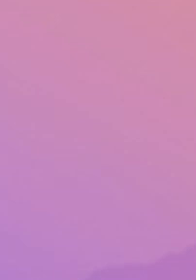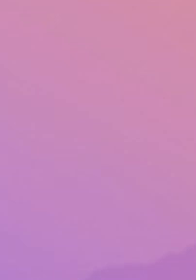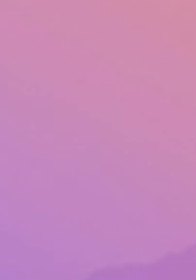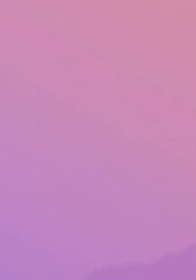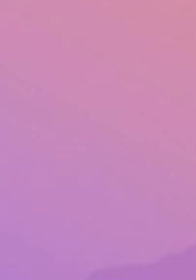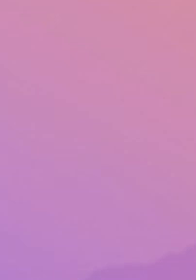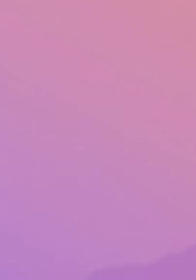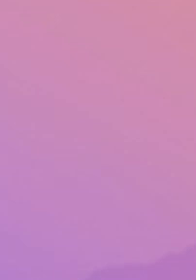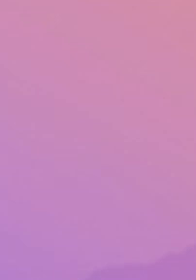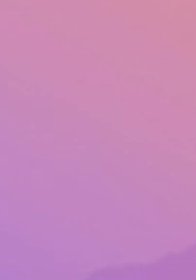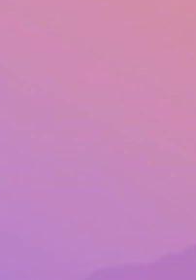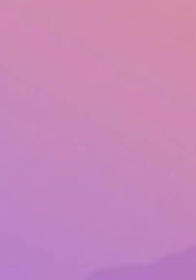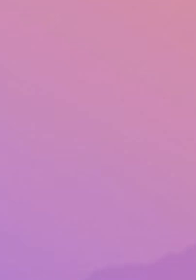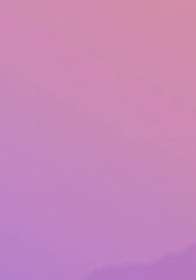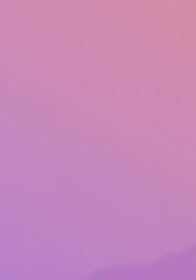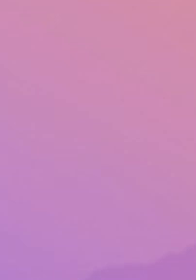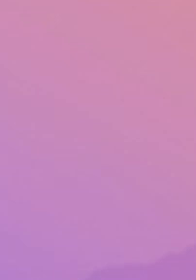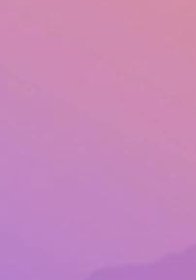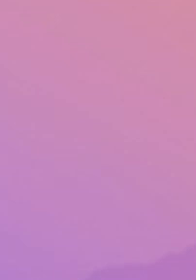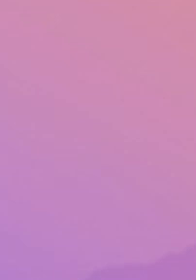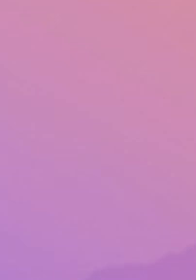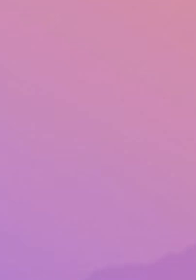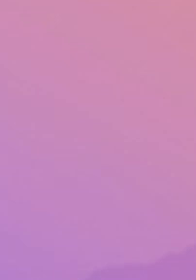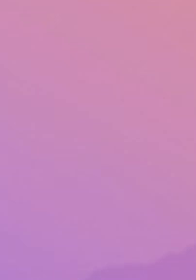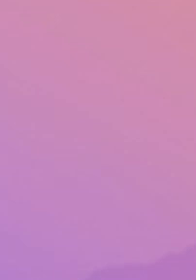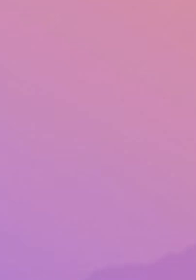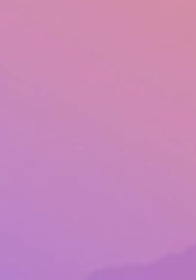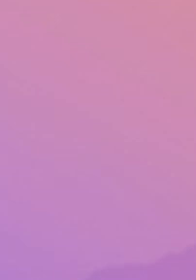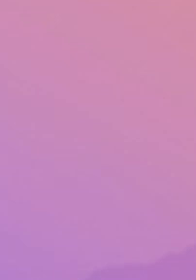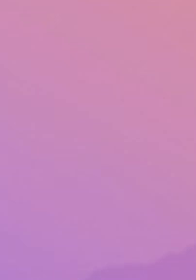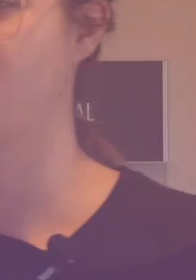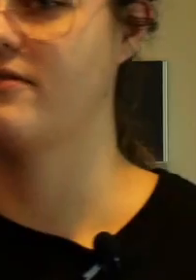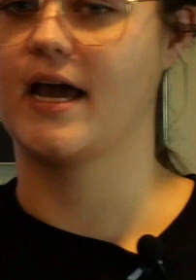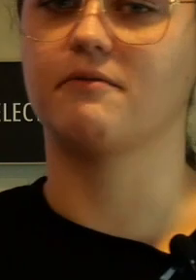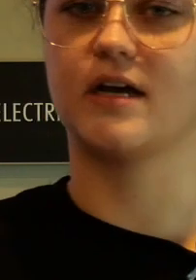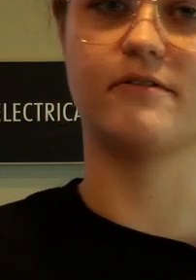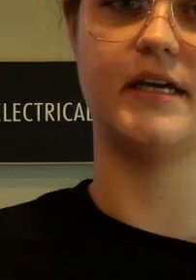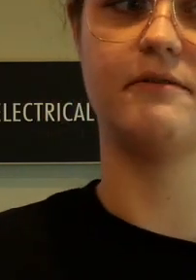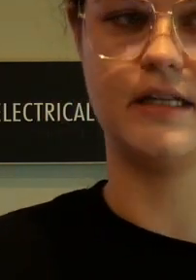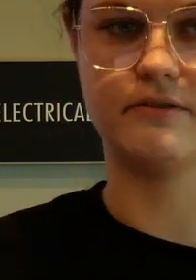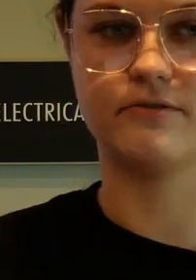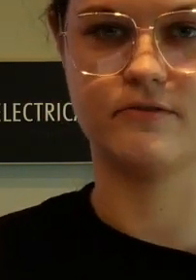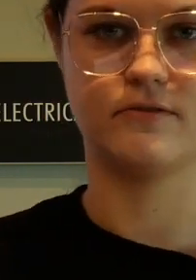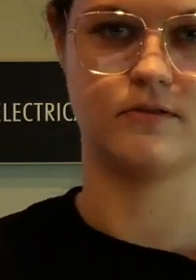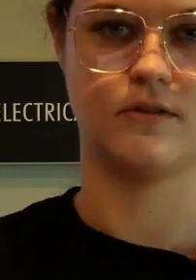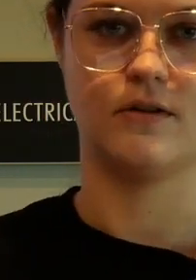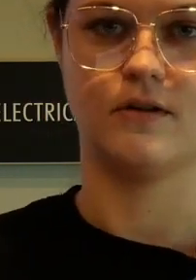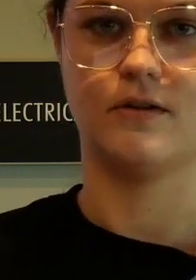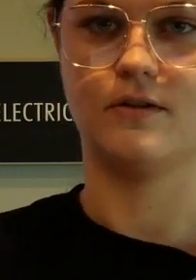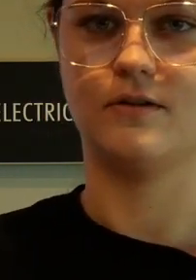equipment, rent or mortgage, payroll, or other business-related activities that provide recovery relief?